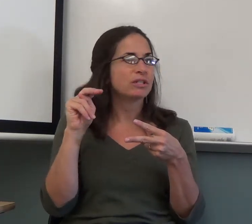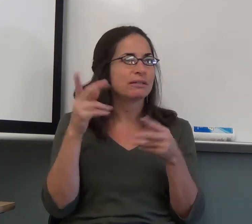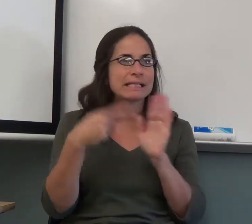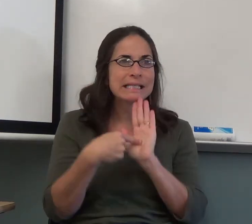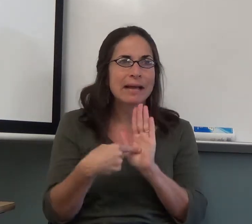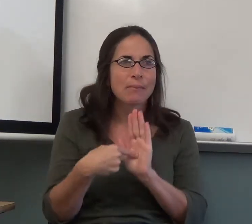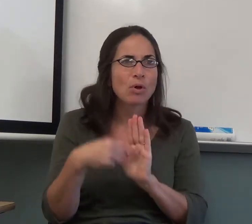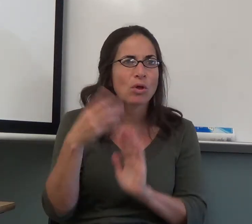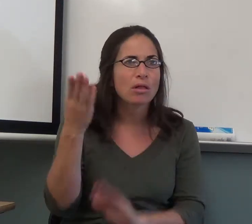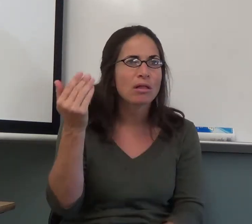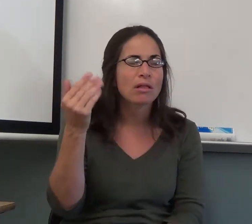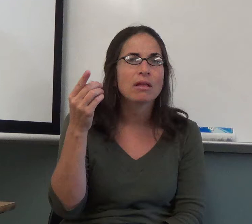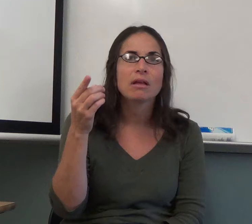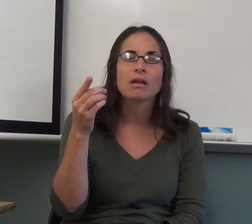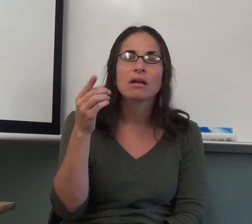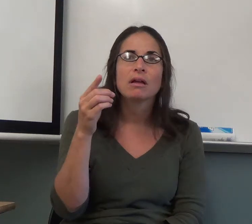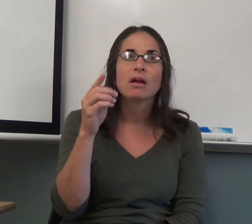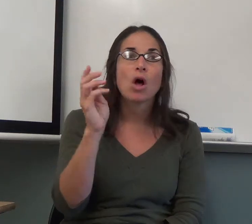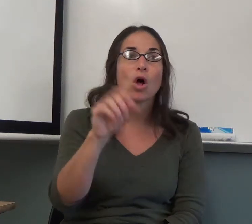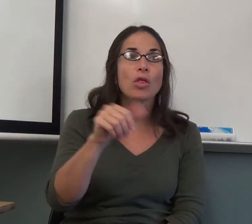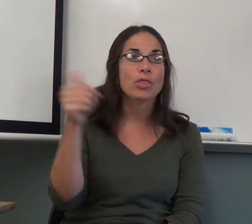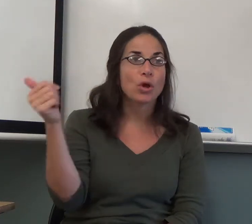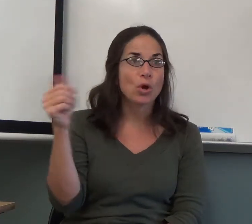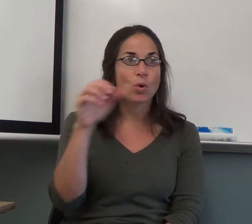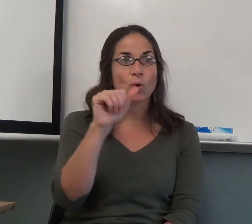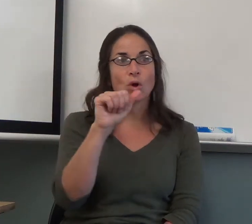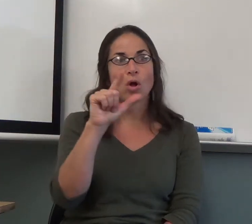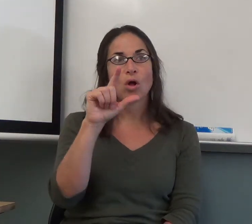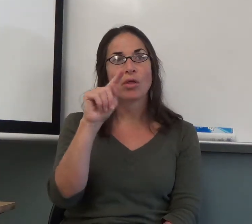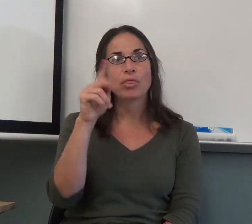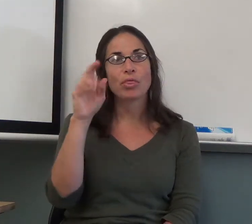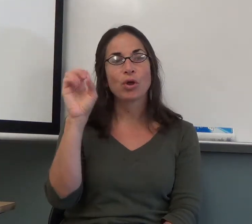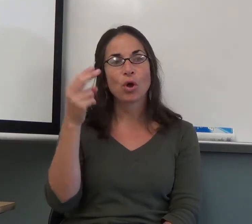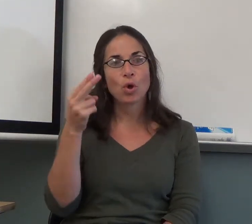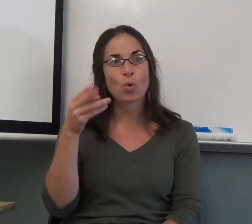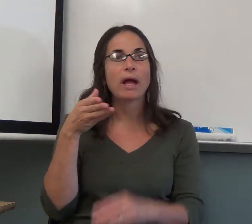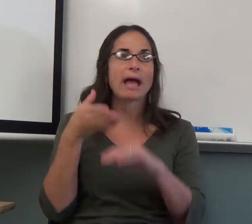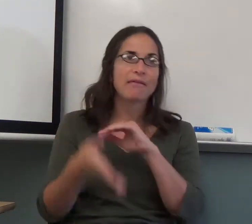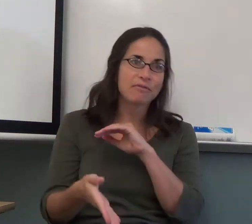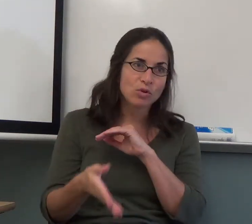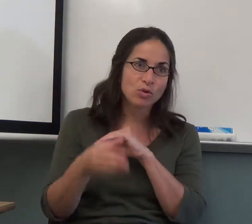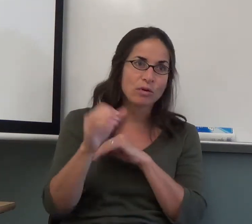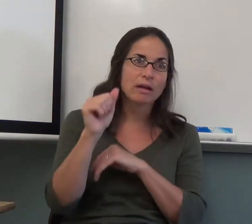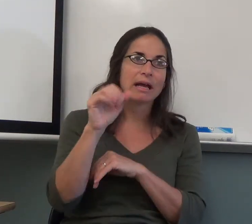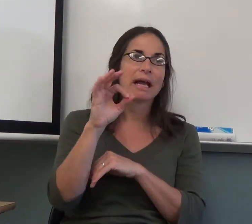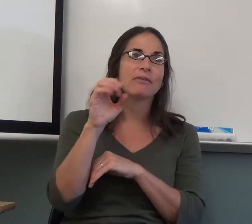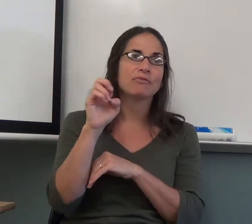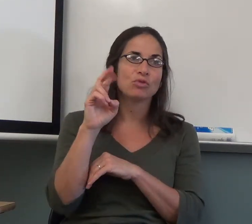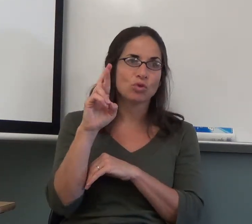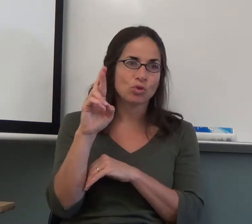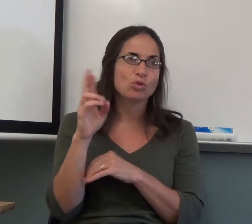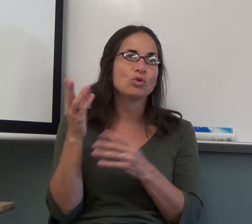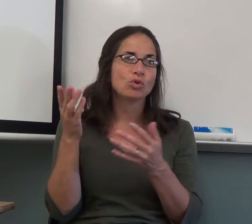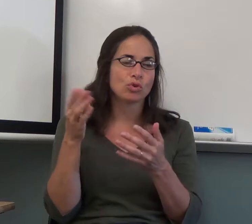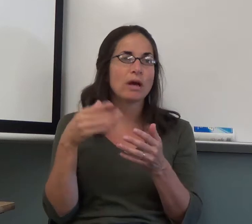Huh? What? Although, after. After, there we go, after, or however,